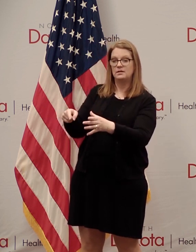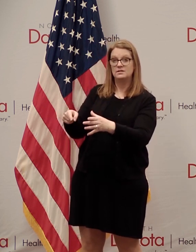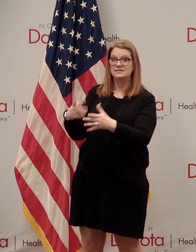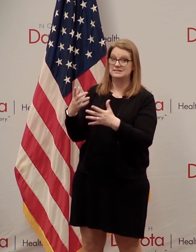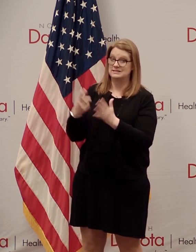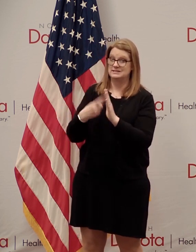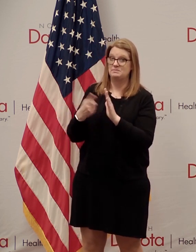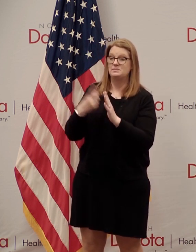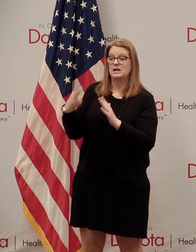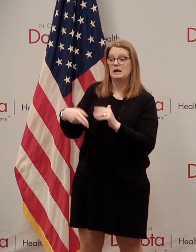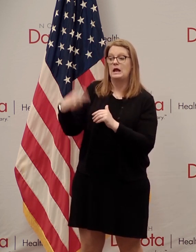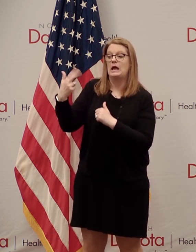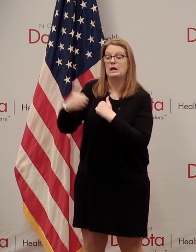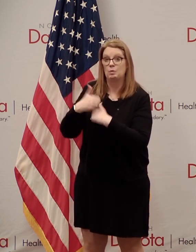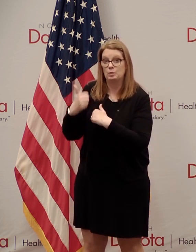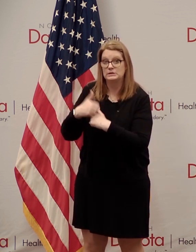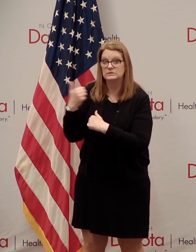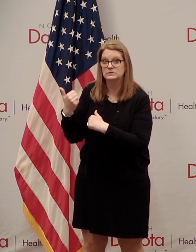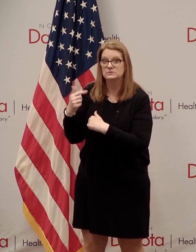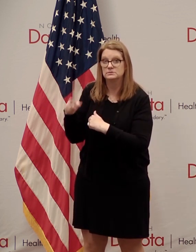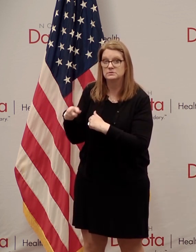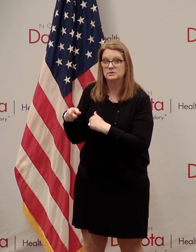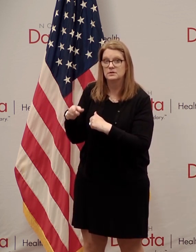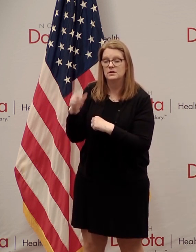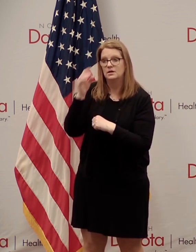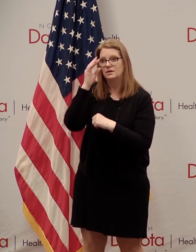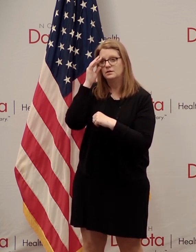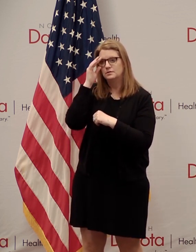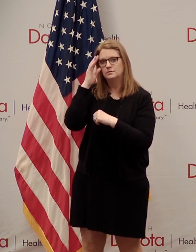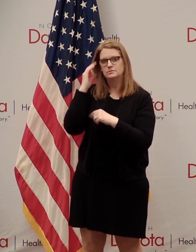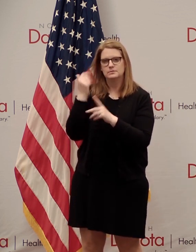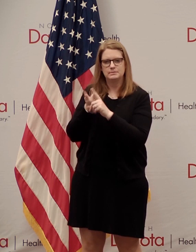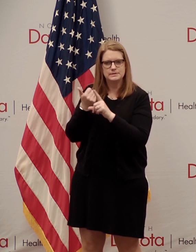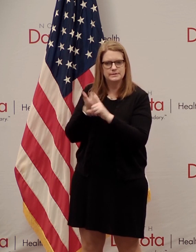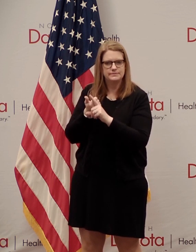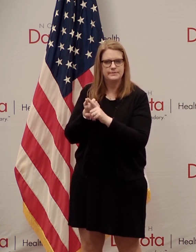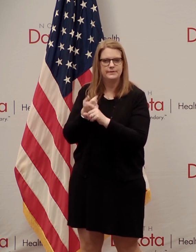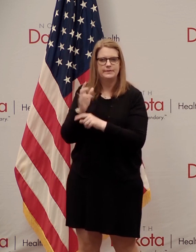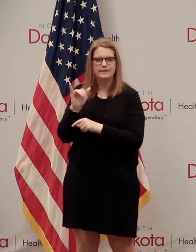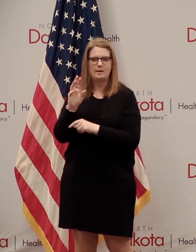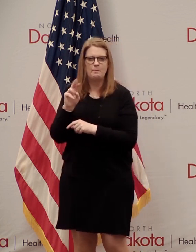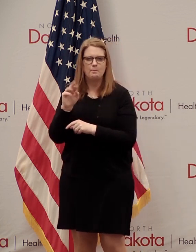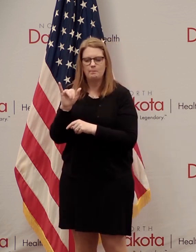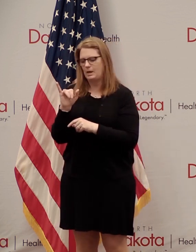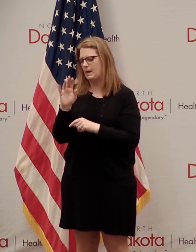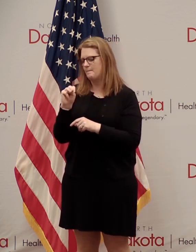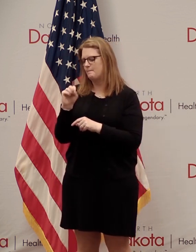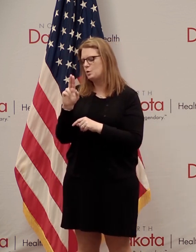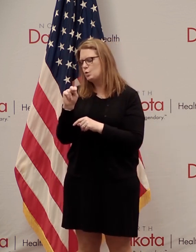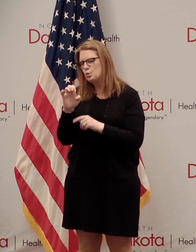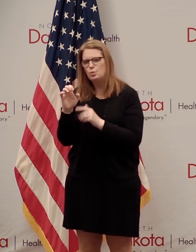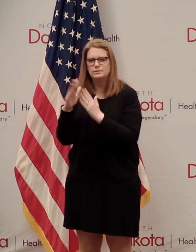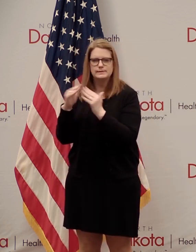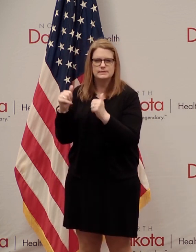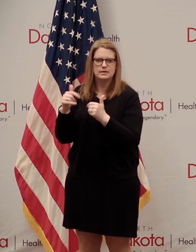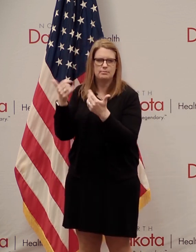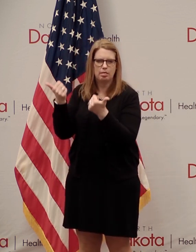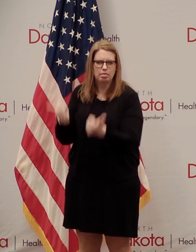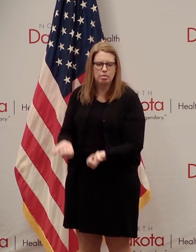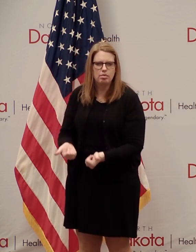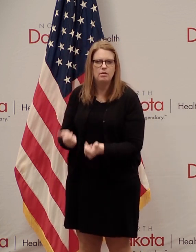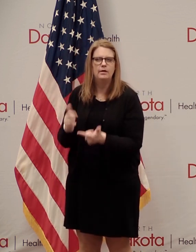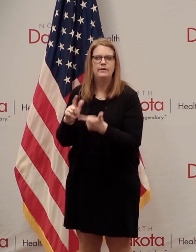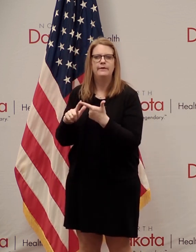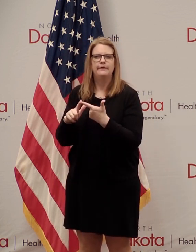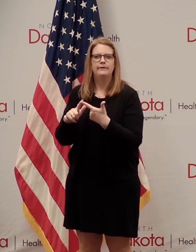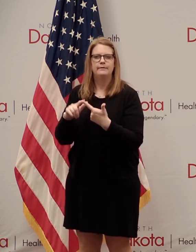greater risk than those in nursing homes, given they have compromised immune systems. They're on ventilators. They just